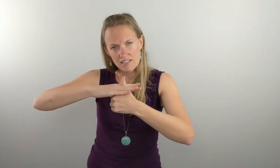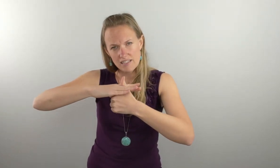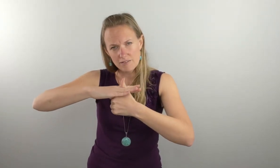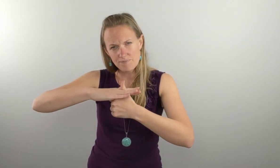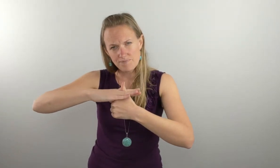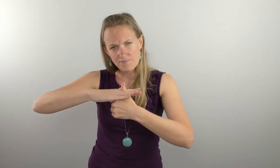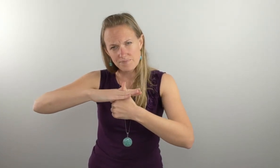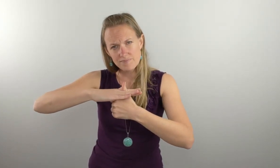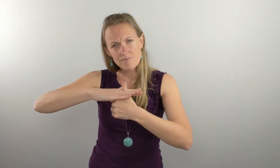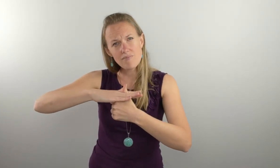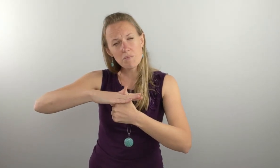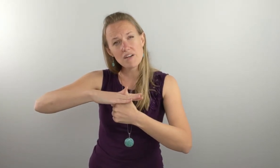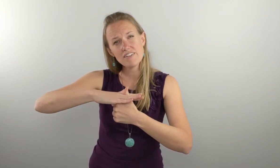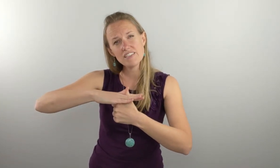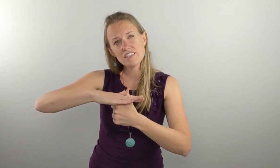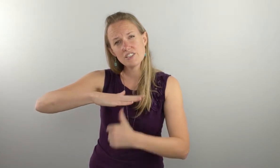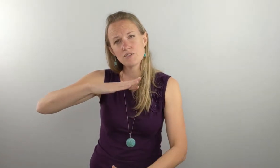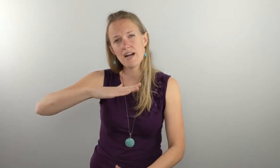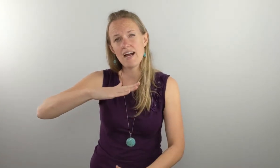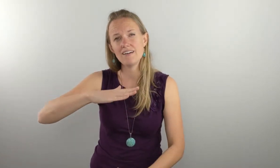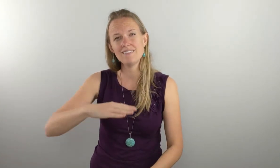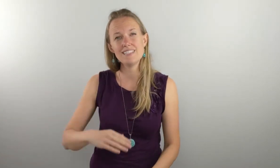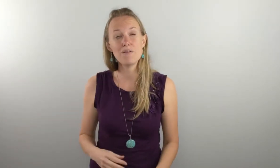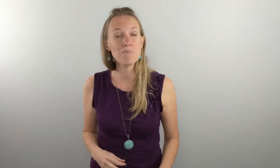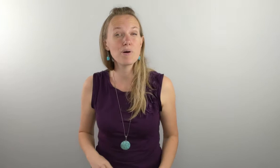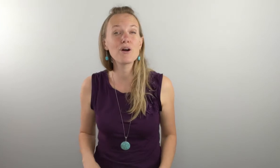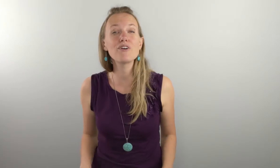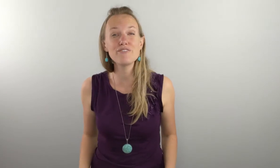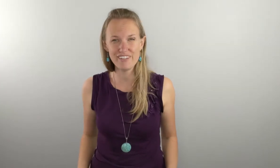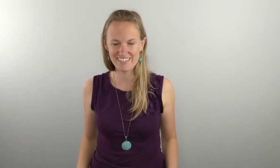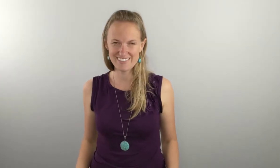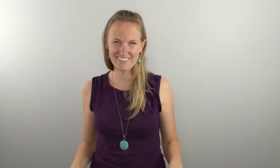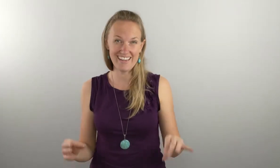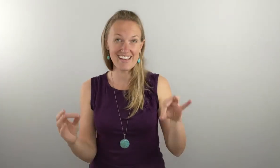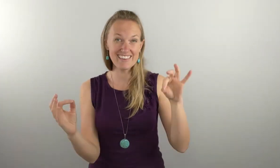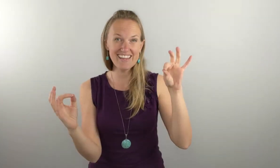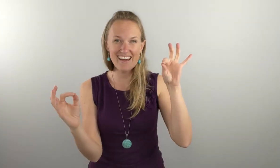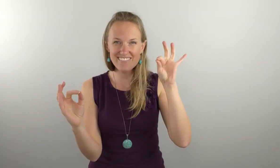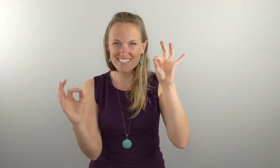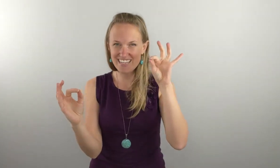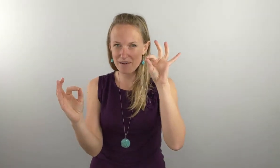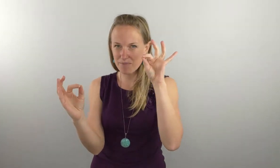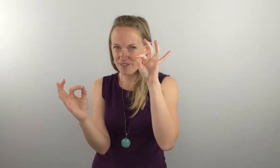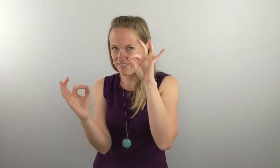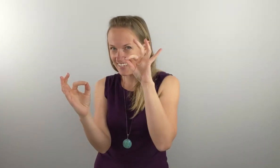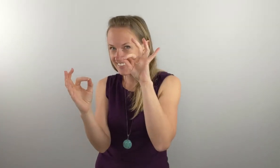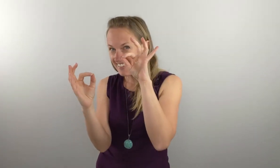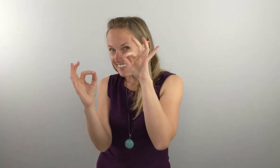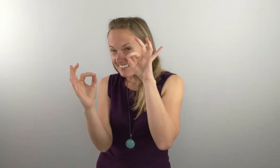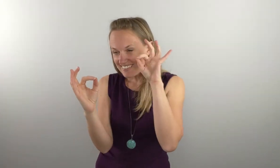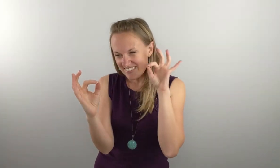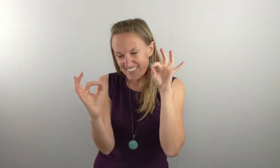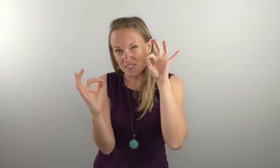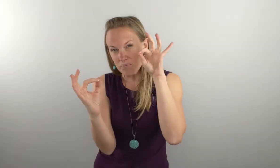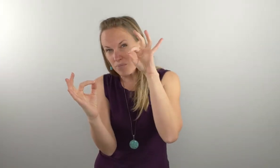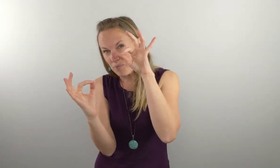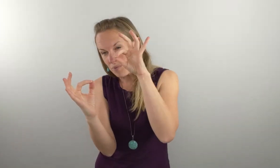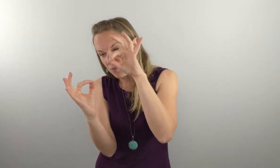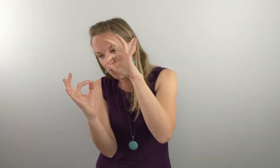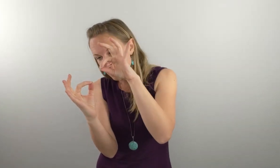Okay? My fears are drowned in perfect. Okay? I love the sign perfect. So you just